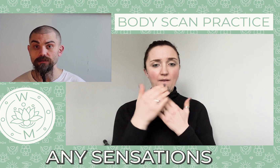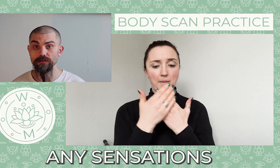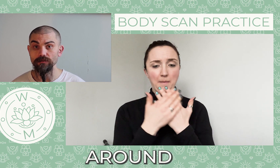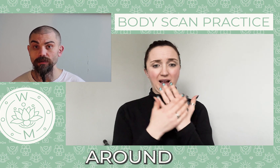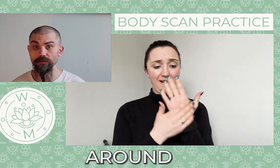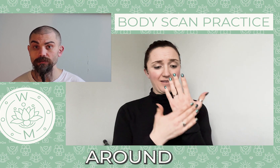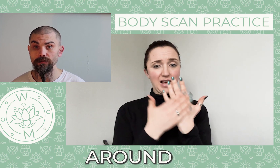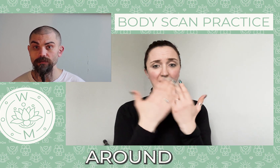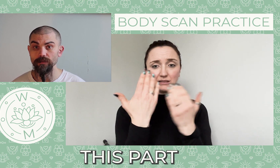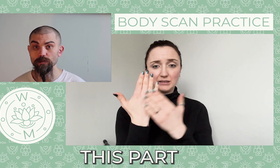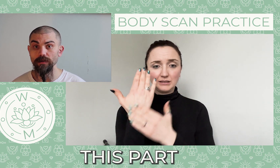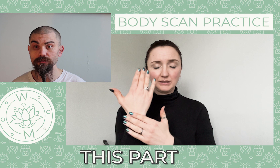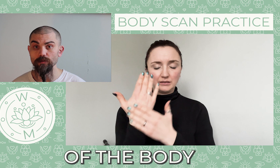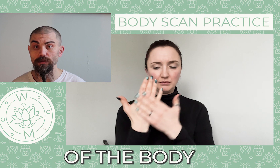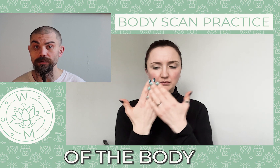sensations around this part of the body.